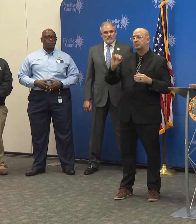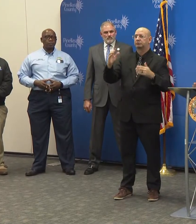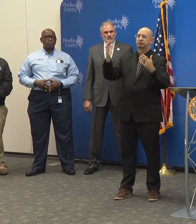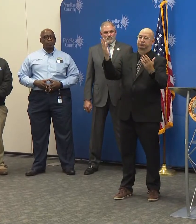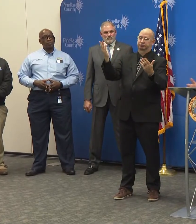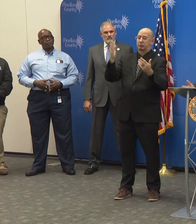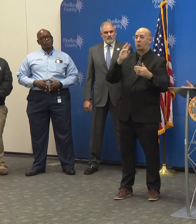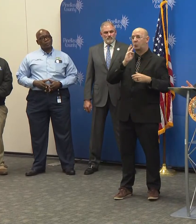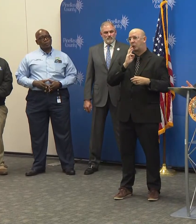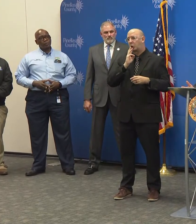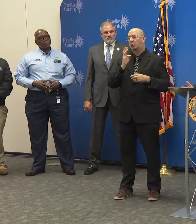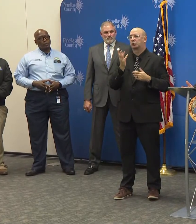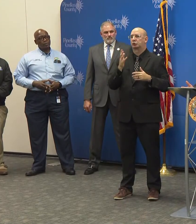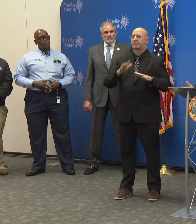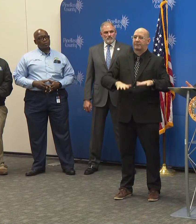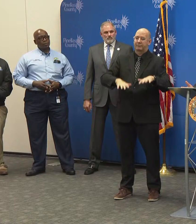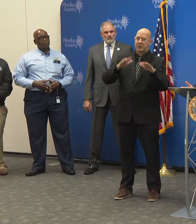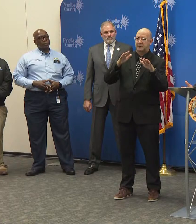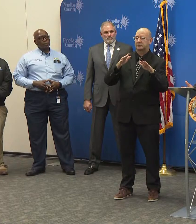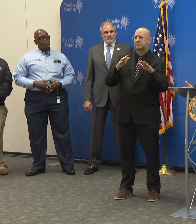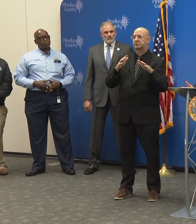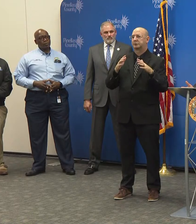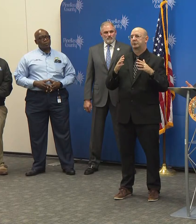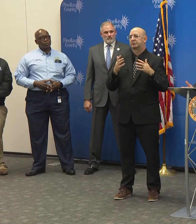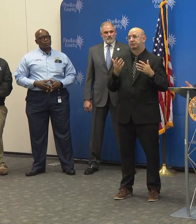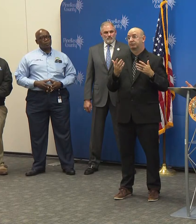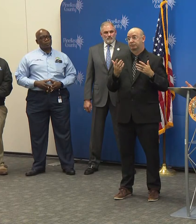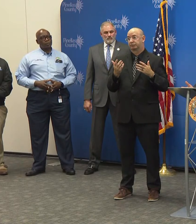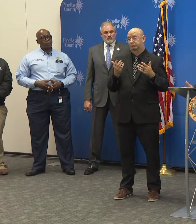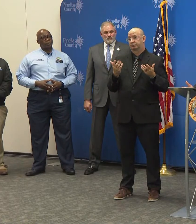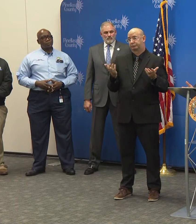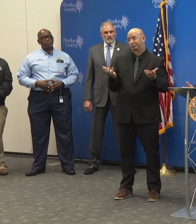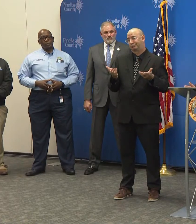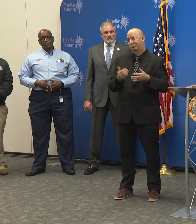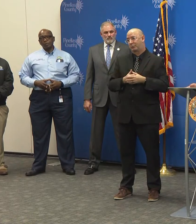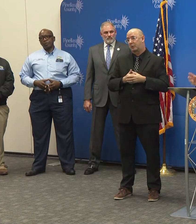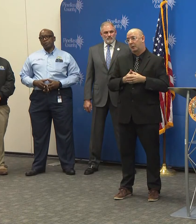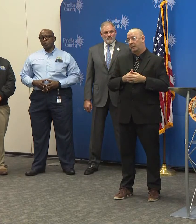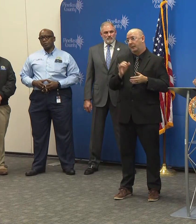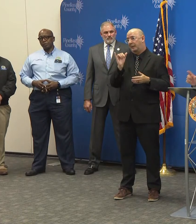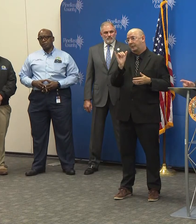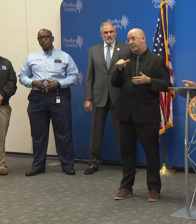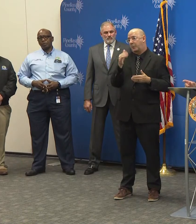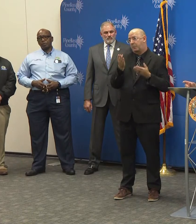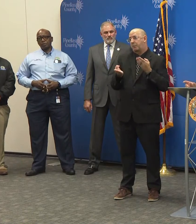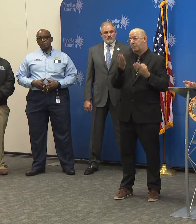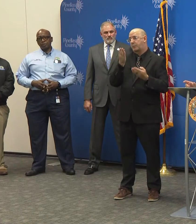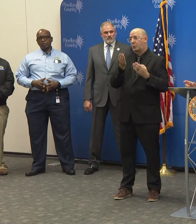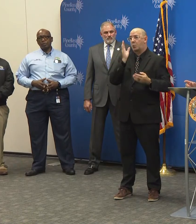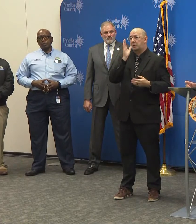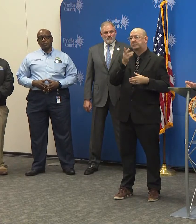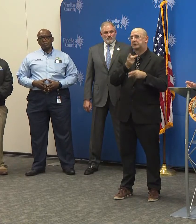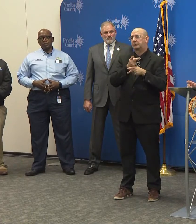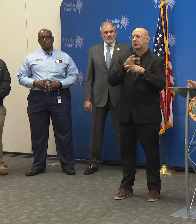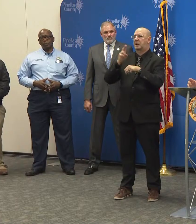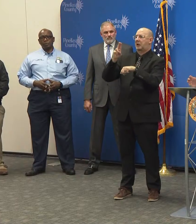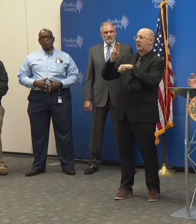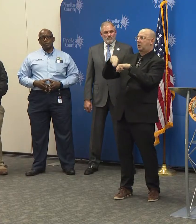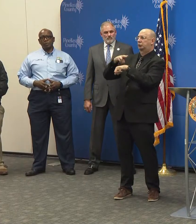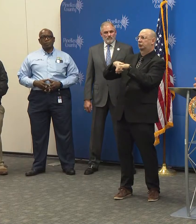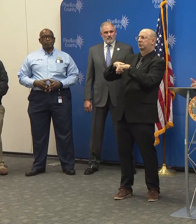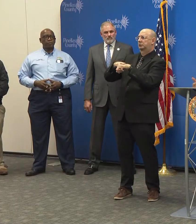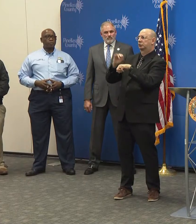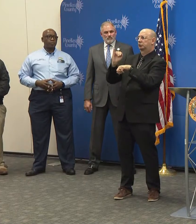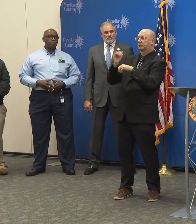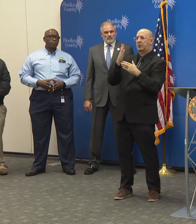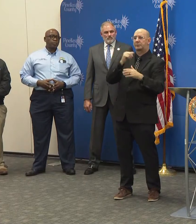flooding will likely be done under the National Flood Insurance Program, so those would probably not be homeowners' claims. Most